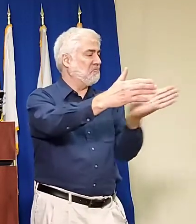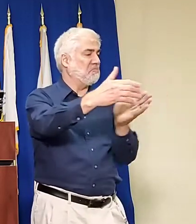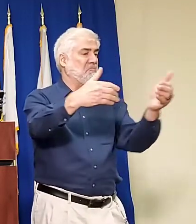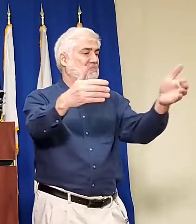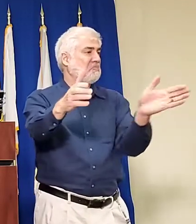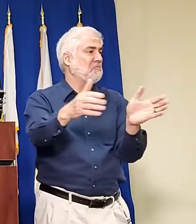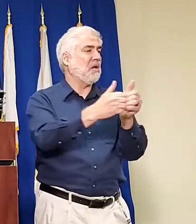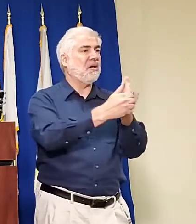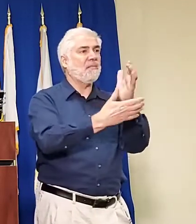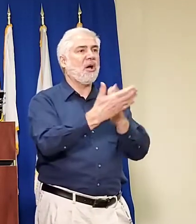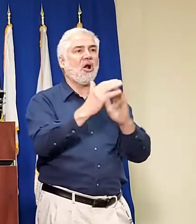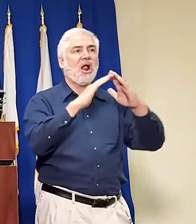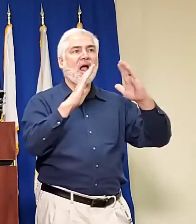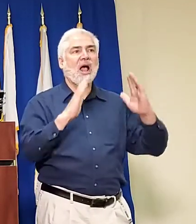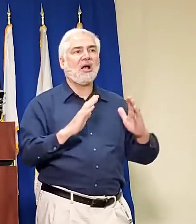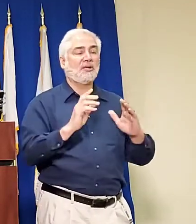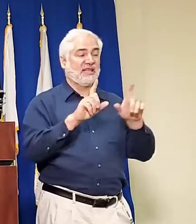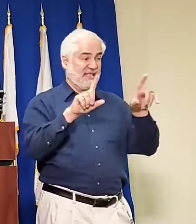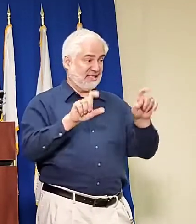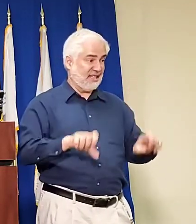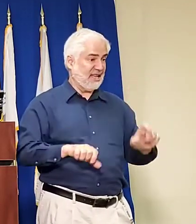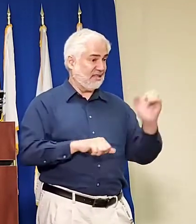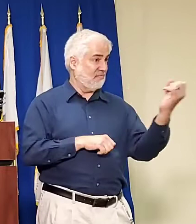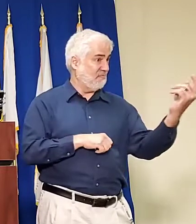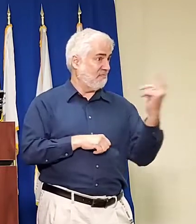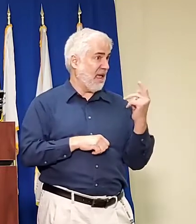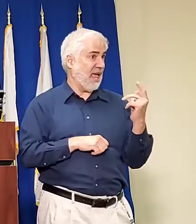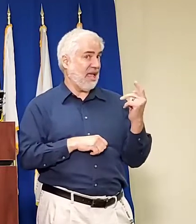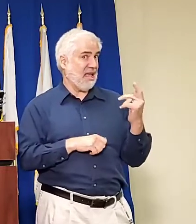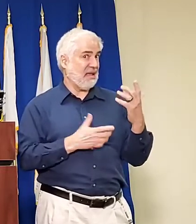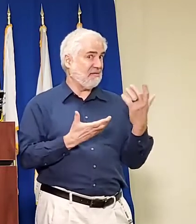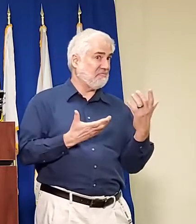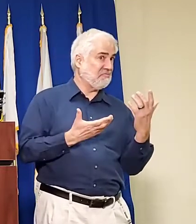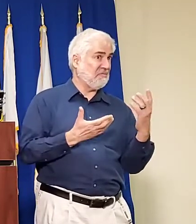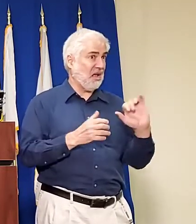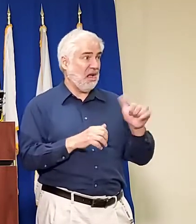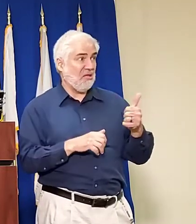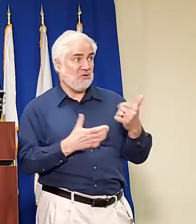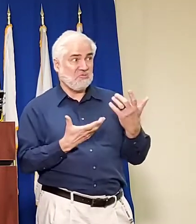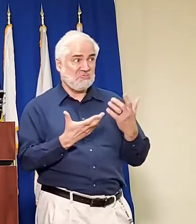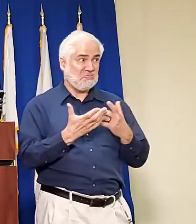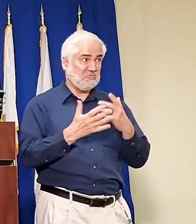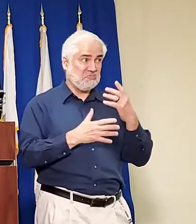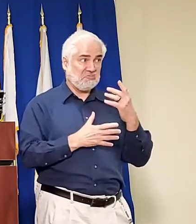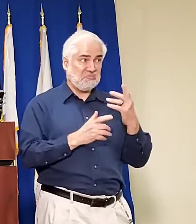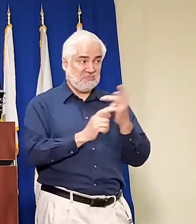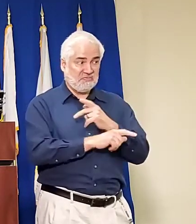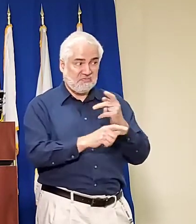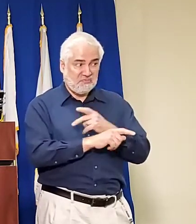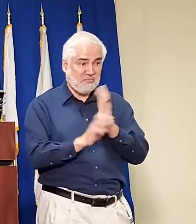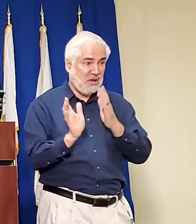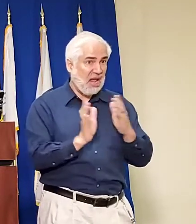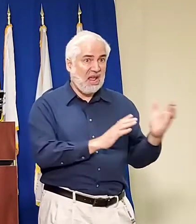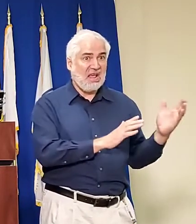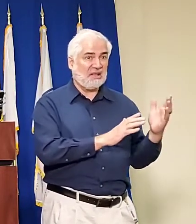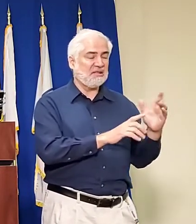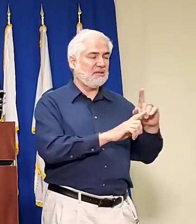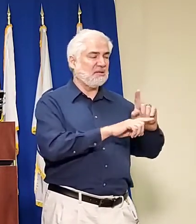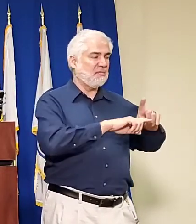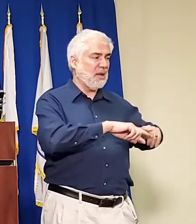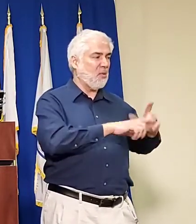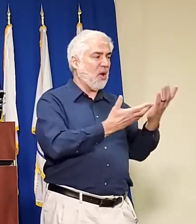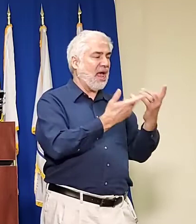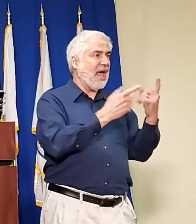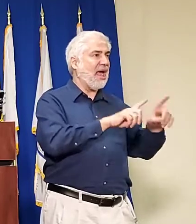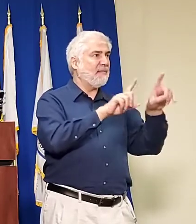Once the test result comes back, then you make additional steps based on that test result.